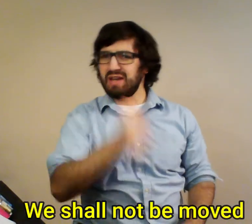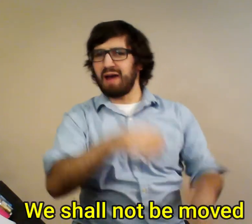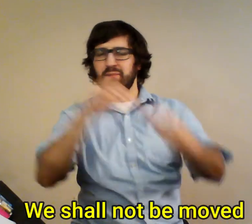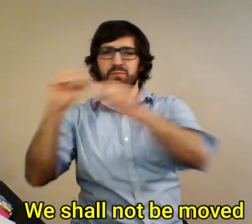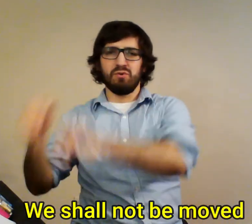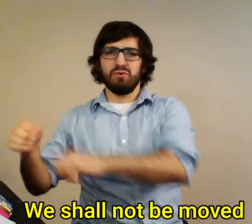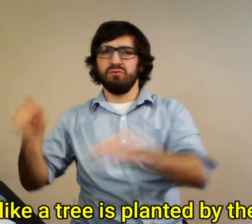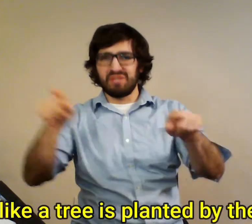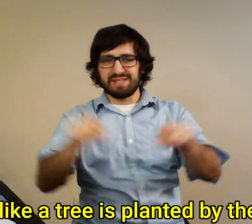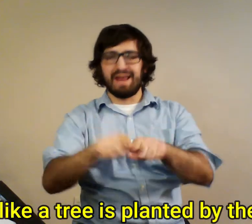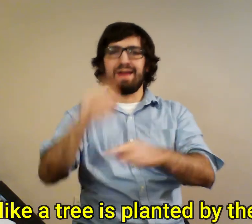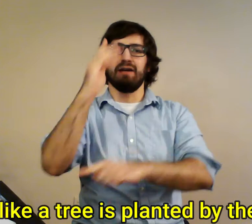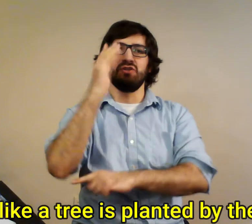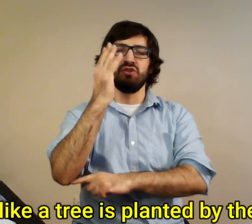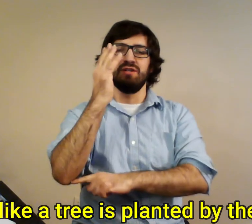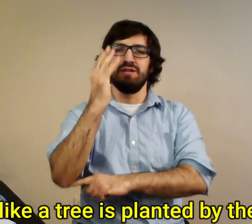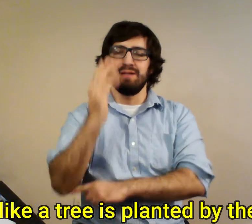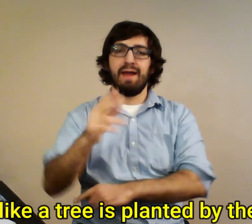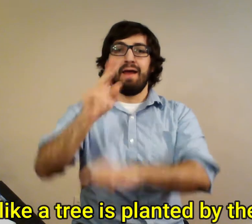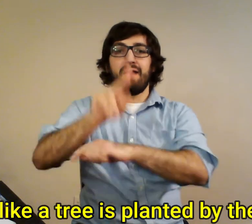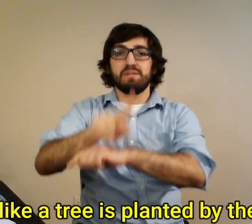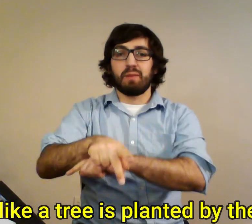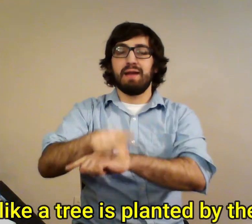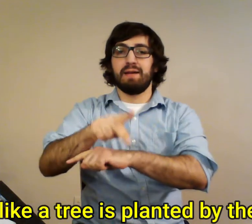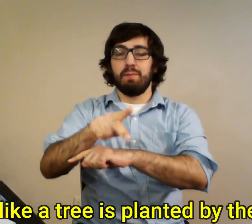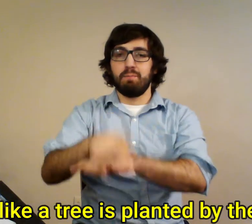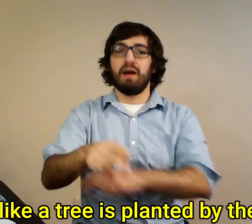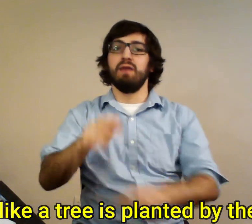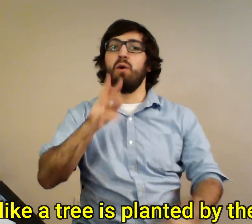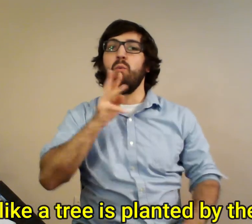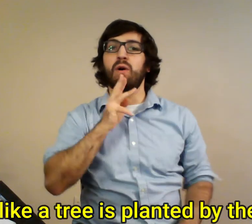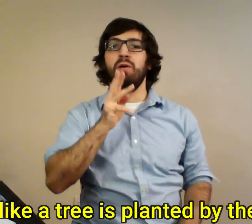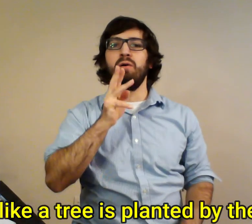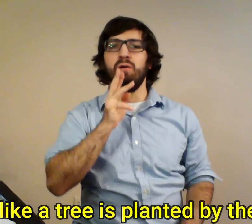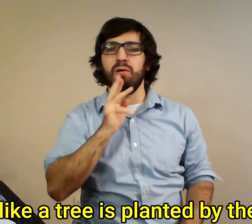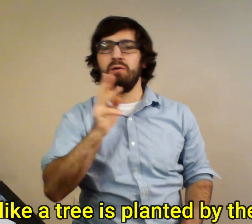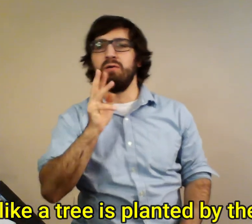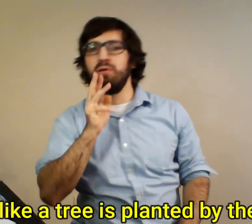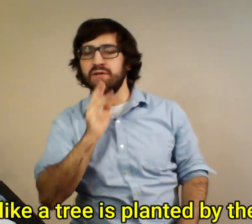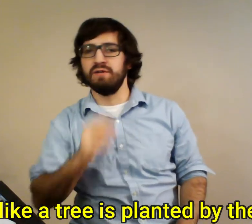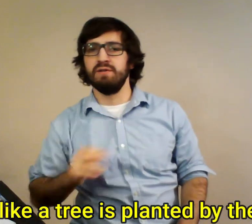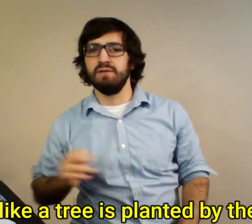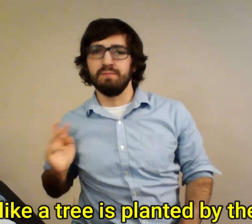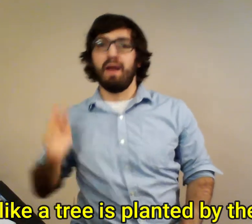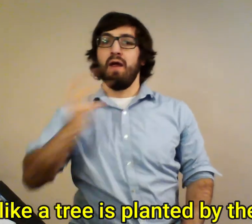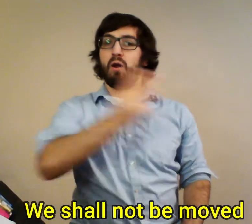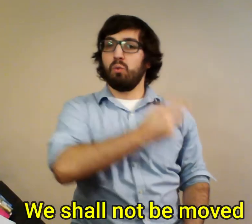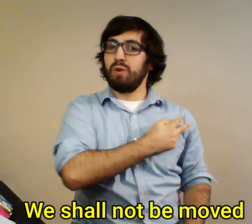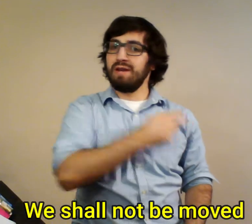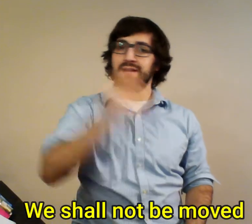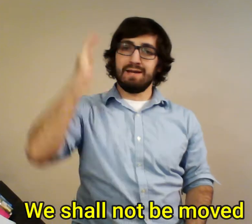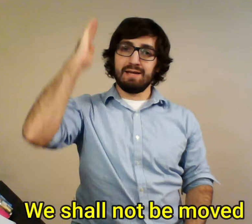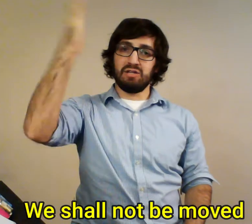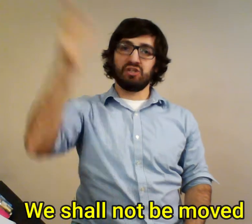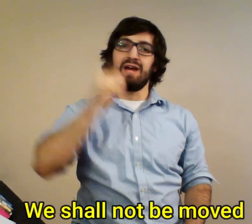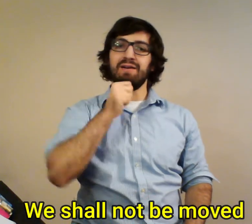be moved. Just like a tree that's planted by the water, we shall not.